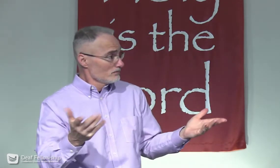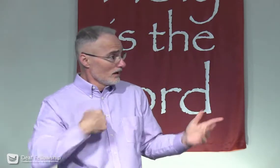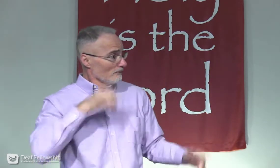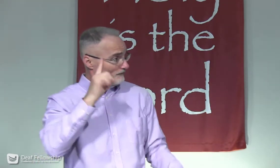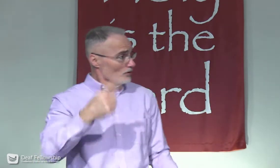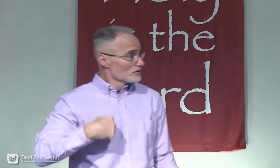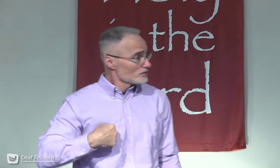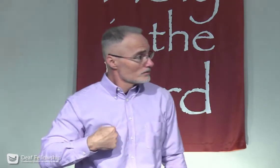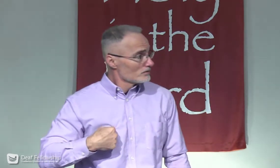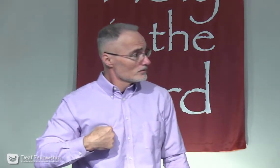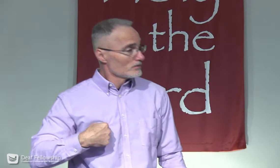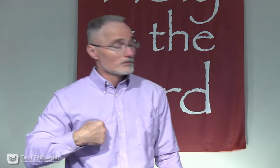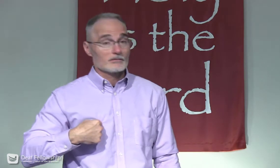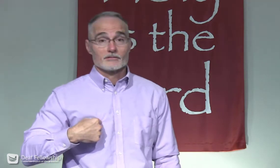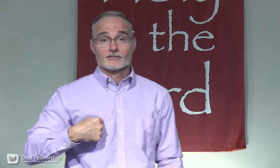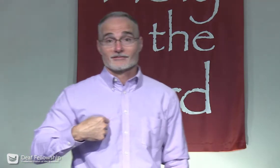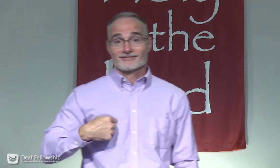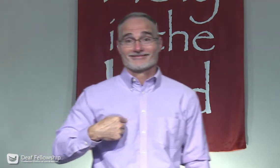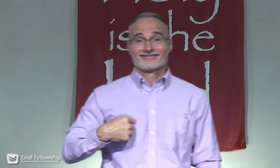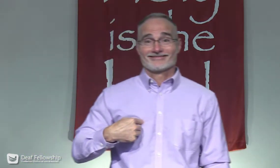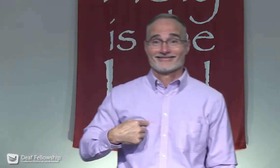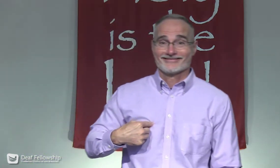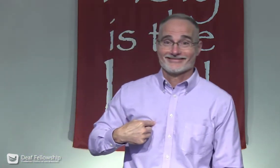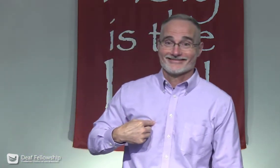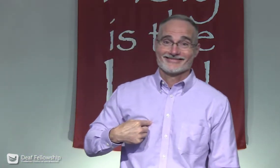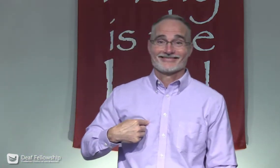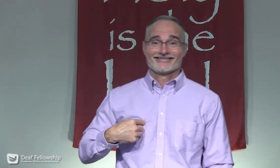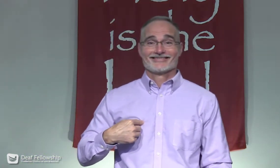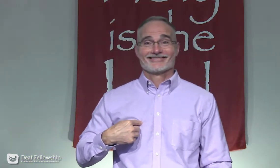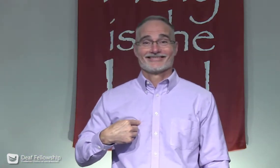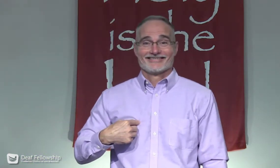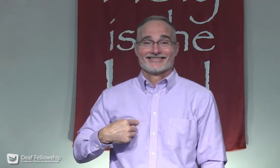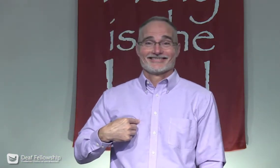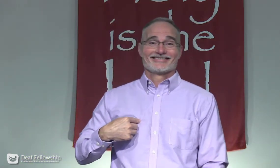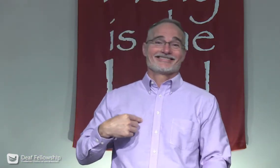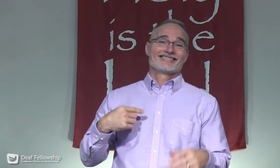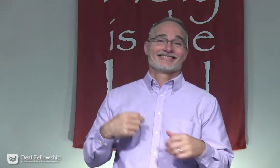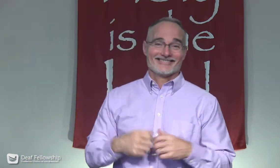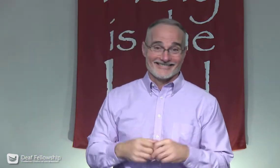"Okay, so," the one brother says, "Well, you heard Jesus, I'm first."